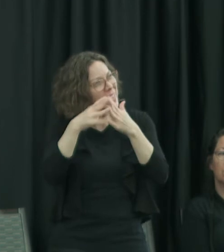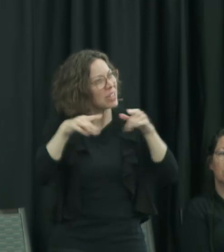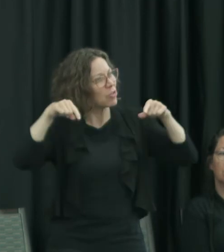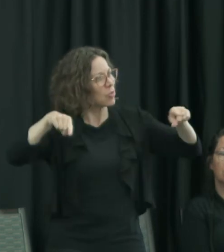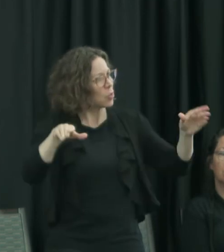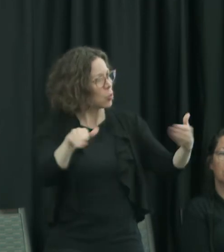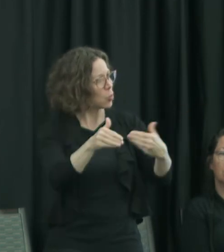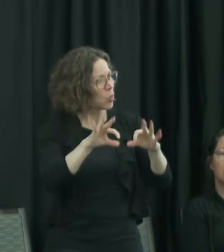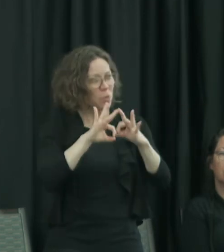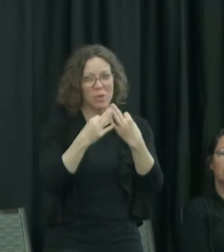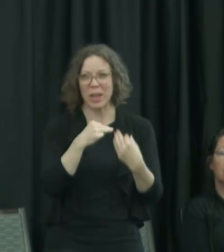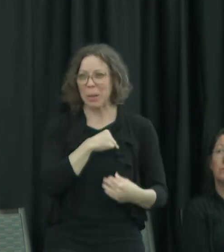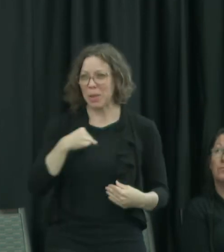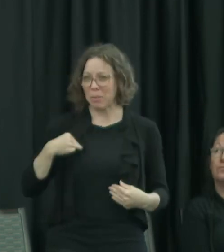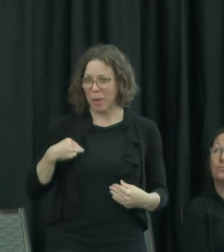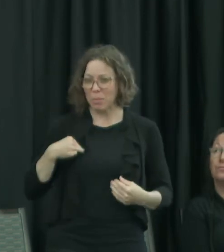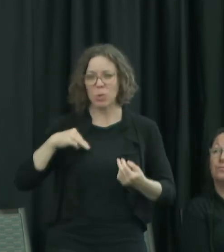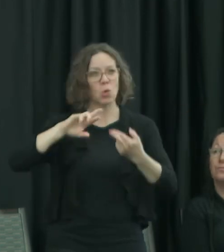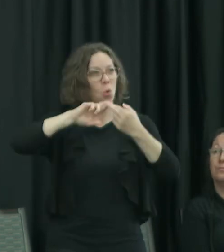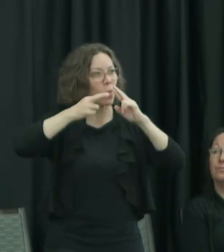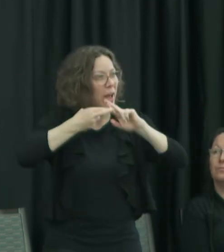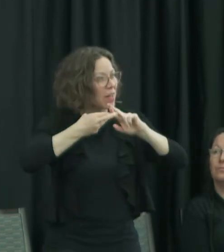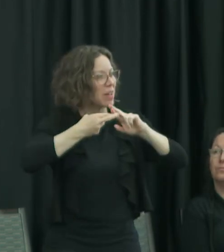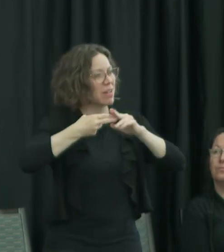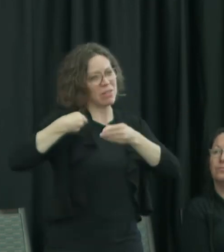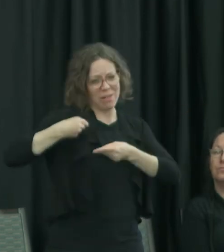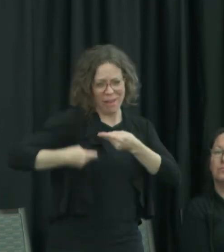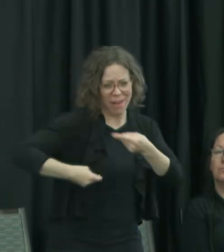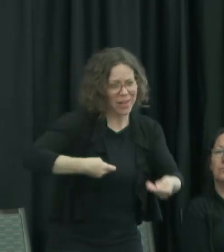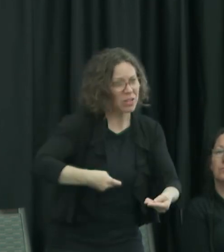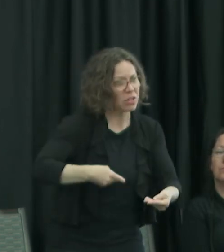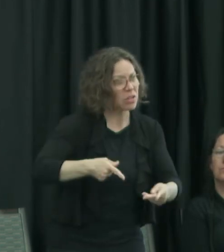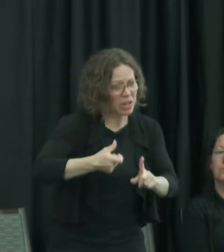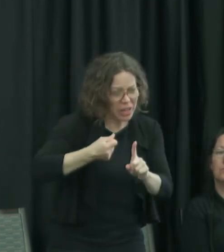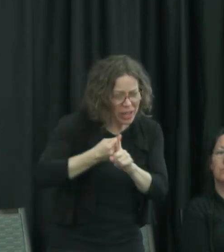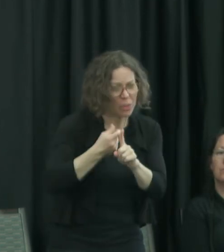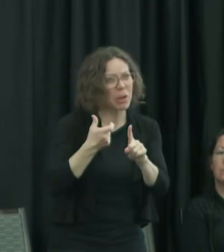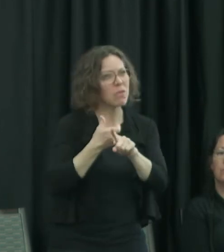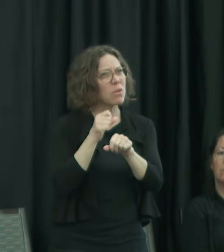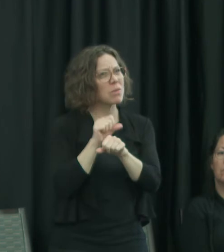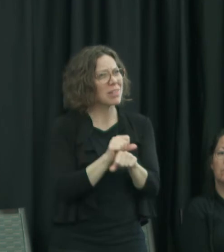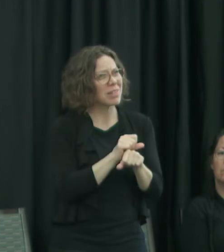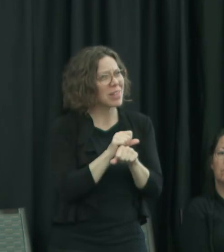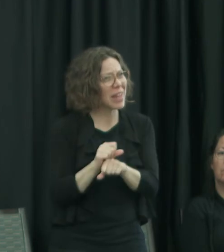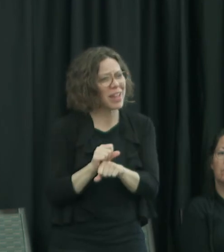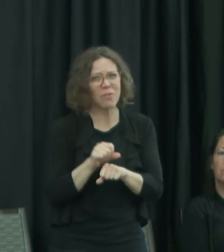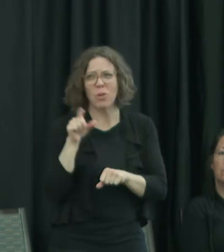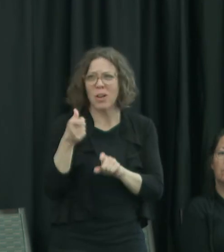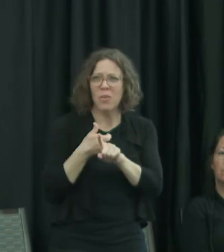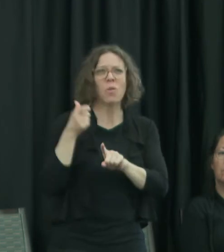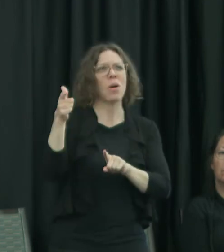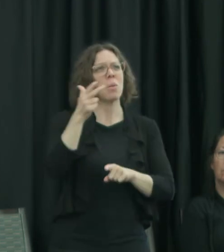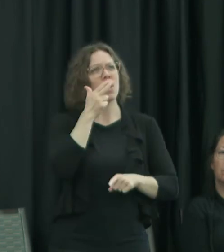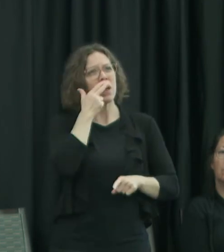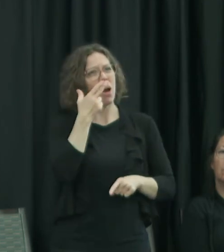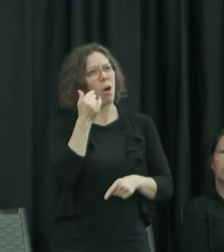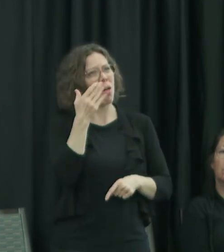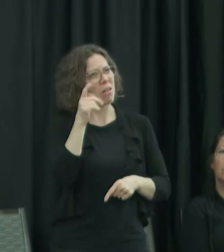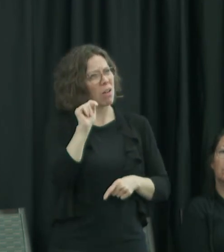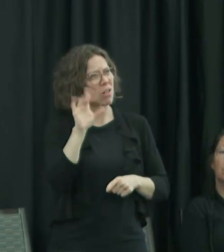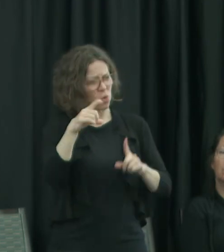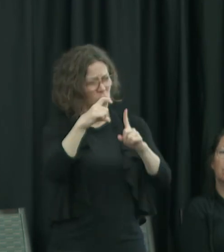family members, relatives, and ancestors were impacted by slavery and the Holocaust. Words